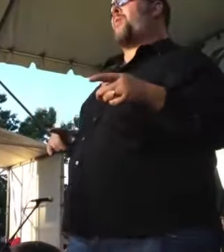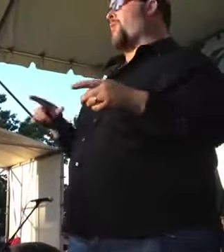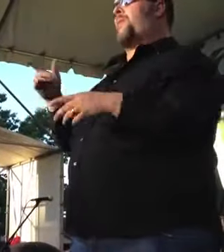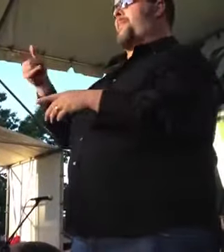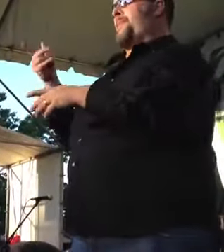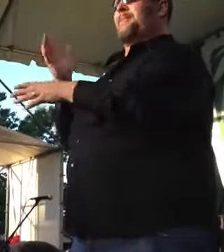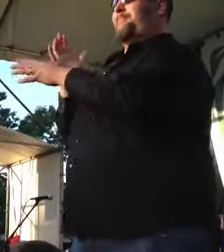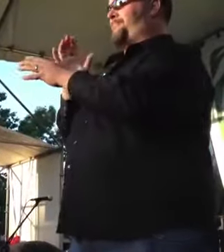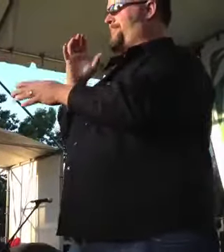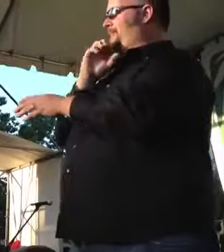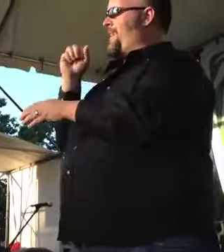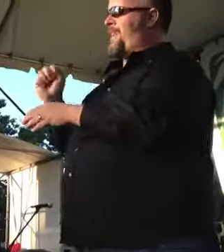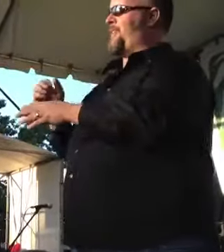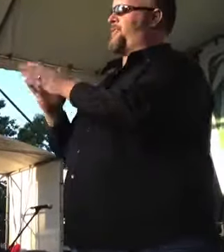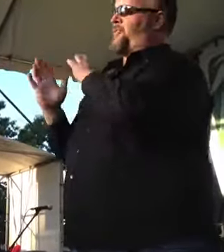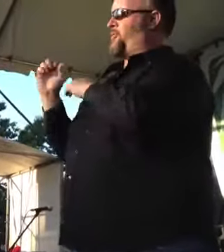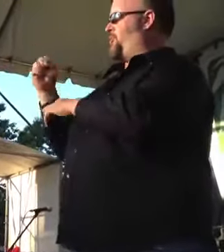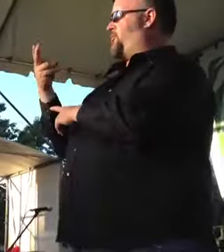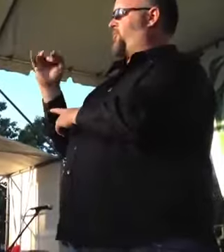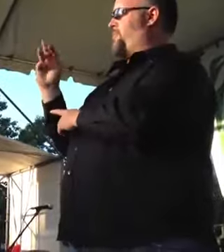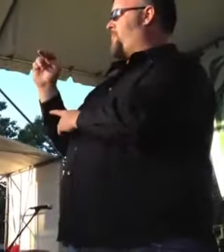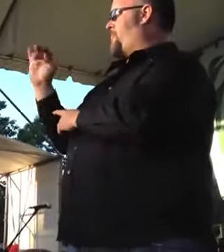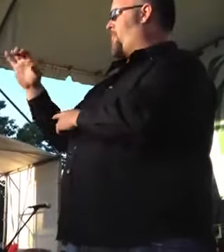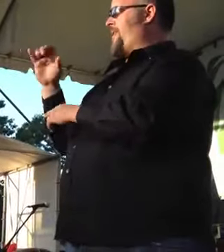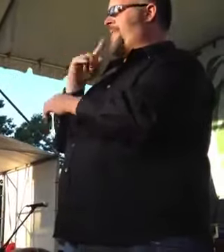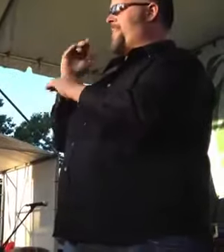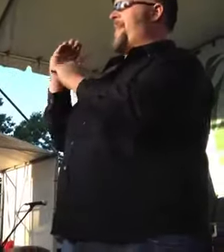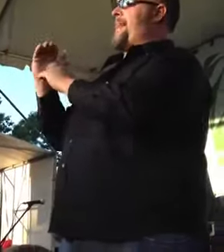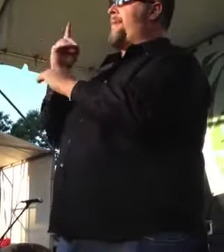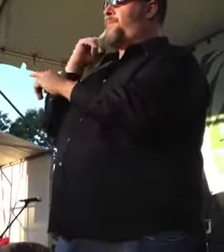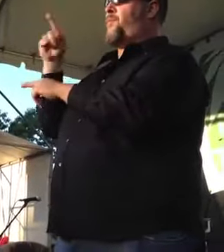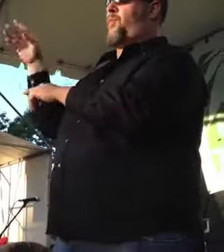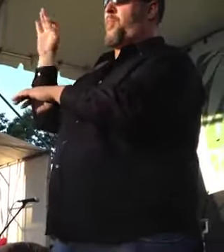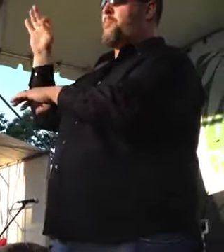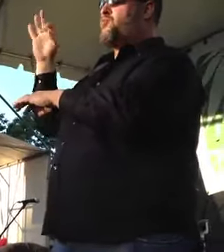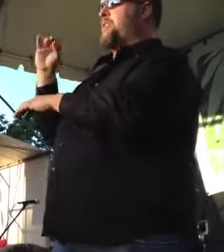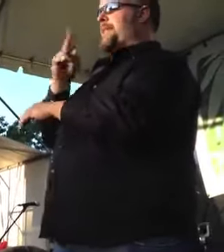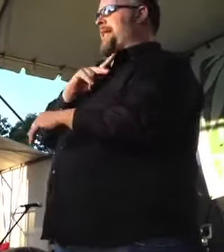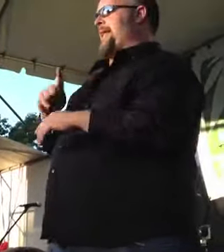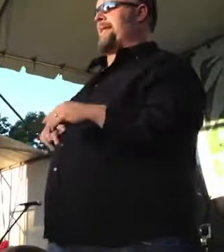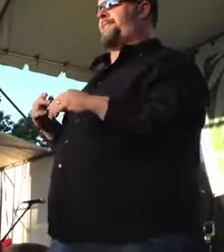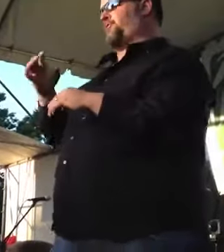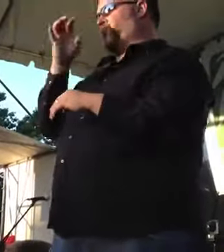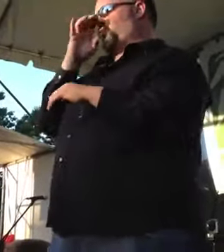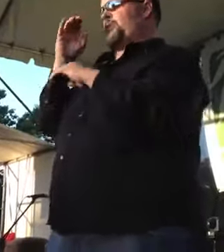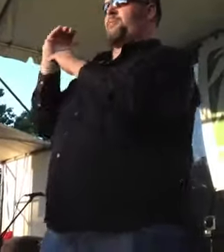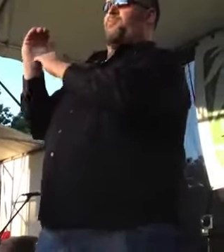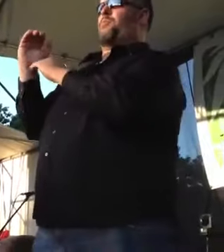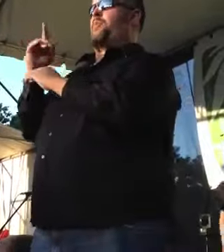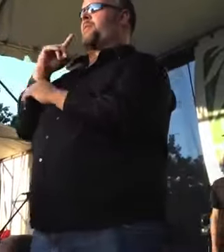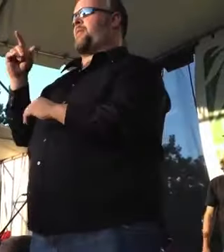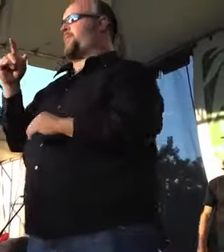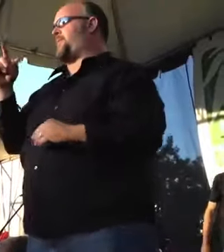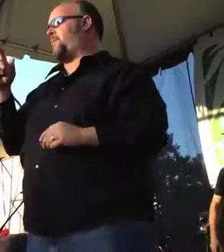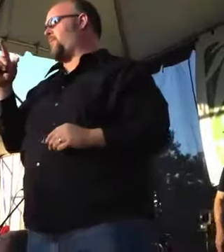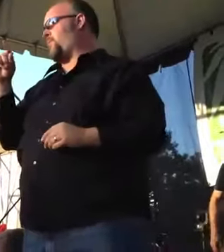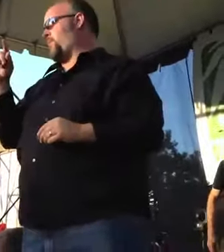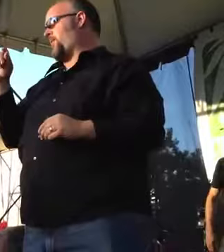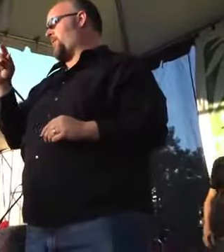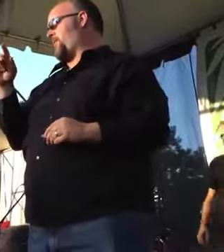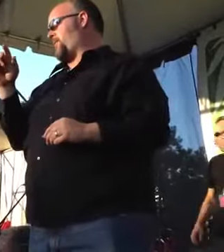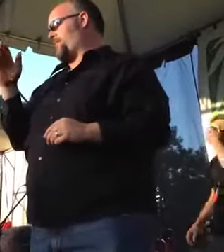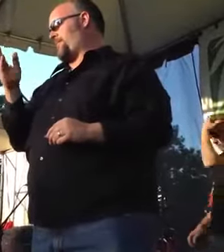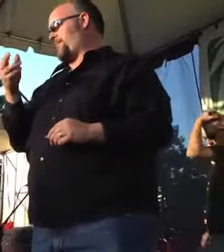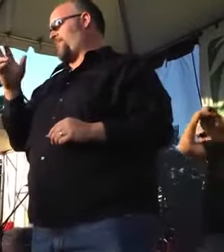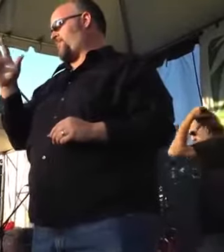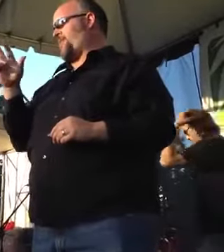shamanic plant, and it's believed that it was just limited at that time to the priests and kings with strict prohibits. In Exodus 30:23, you can read about this. And if you want